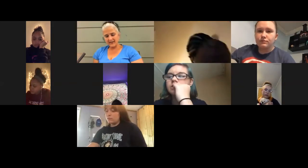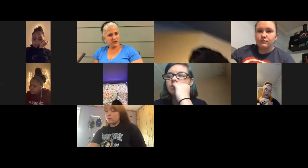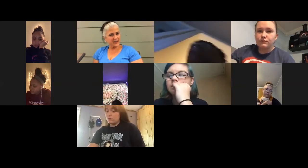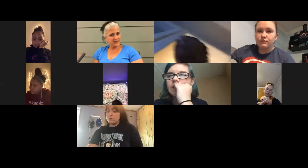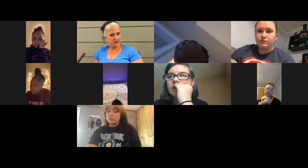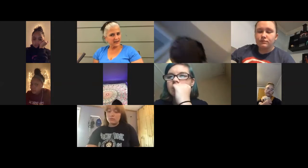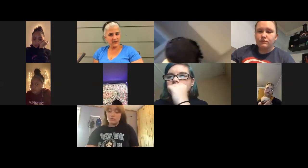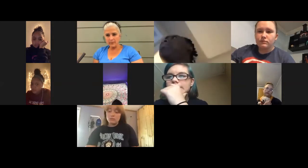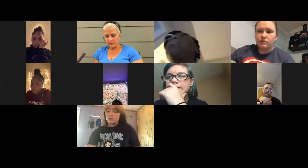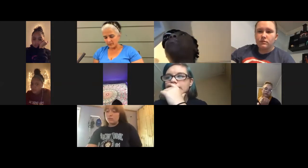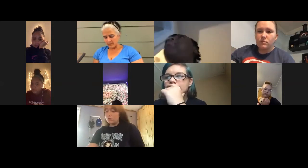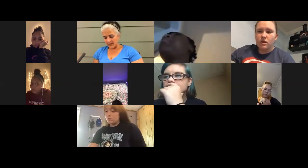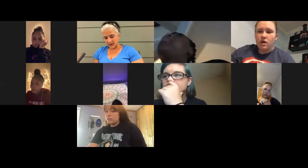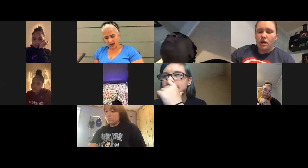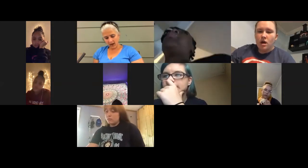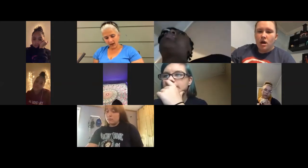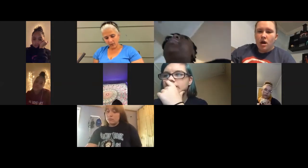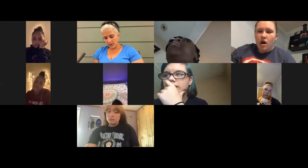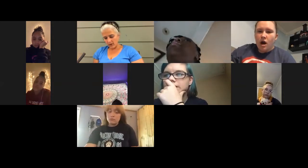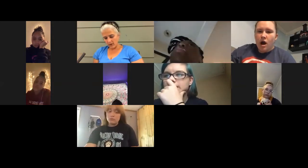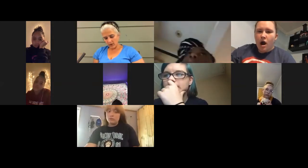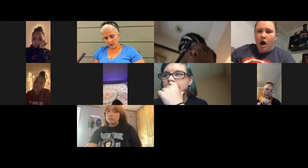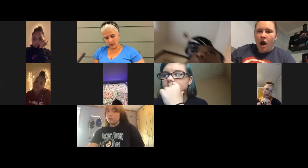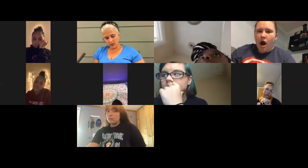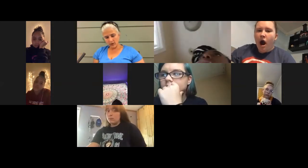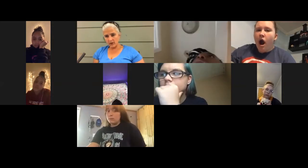not in. DJ's not in.